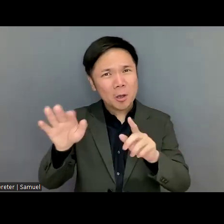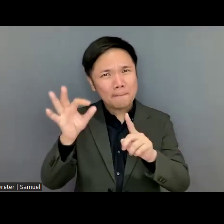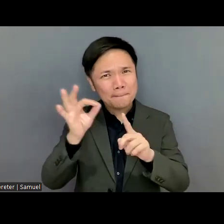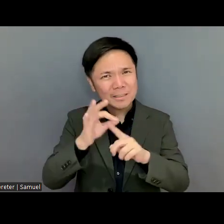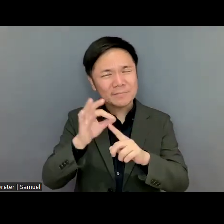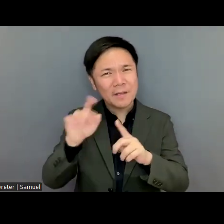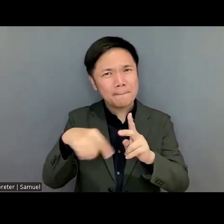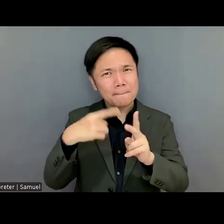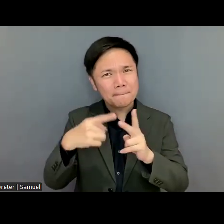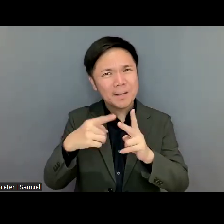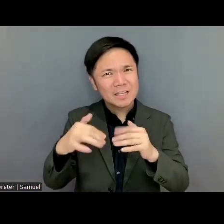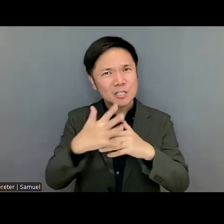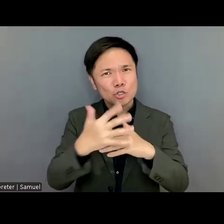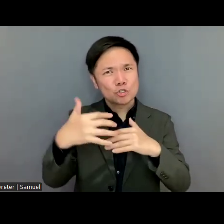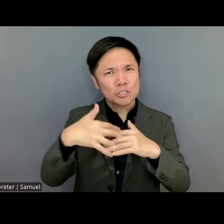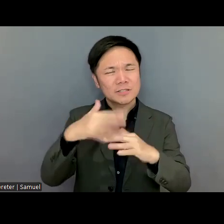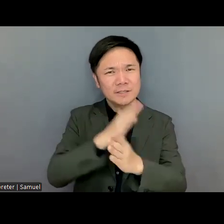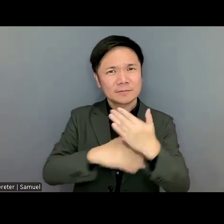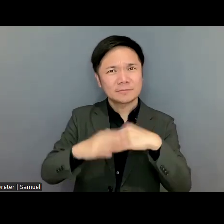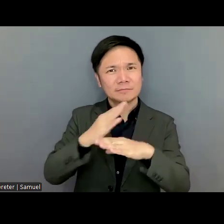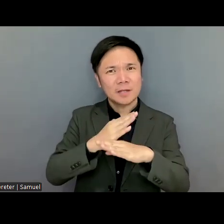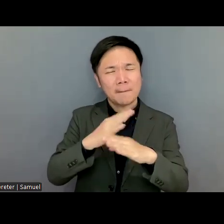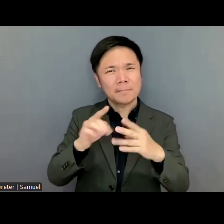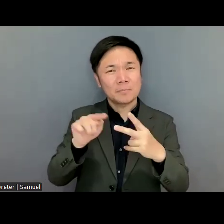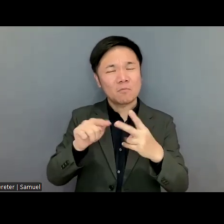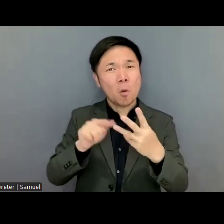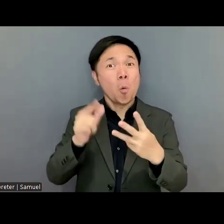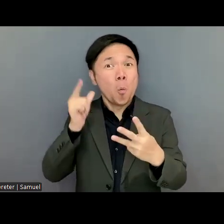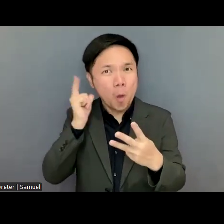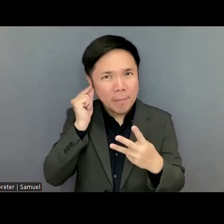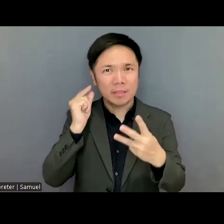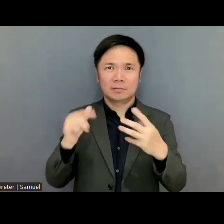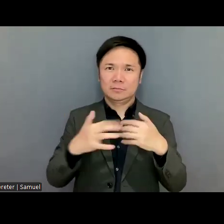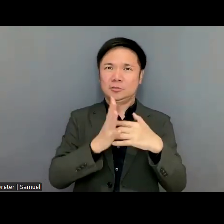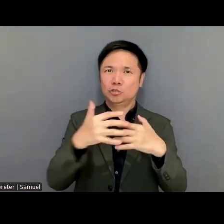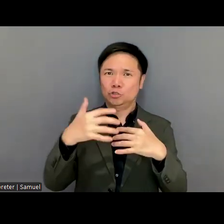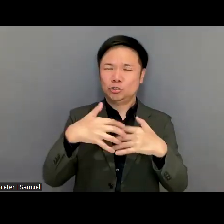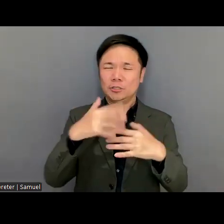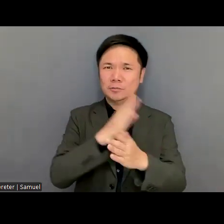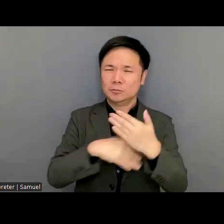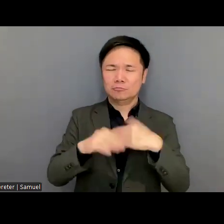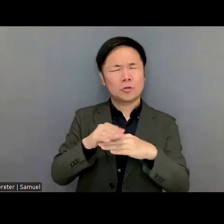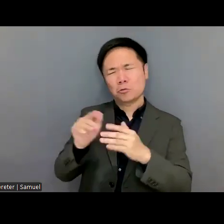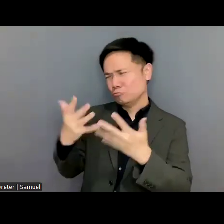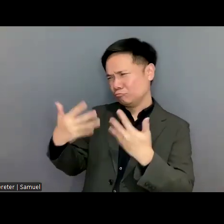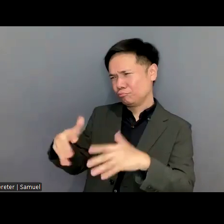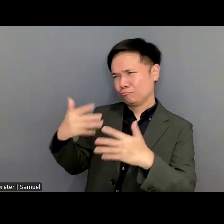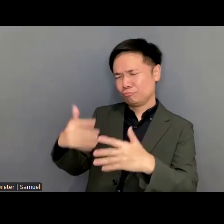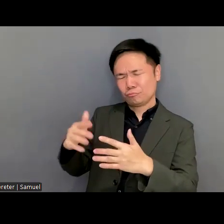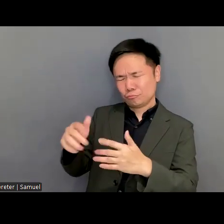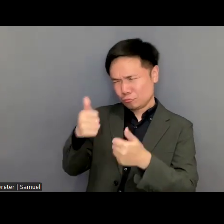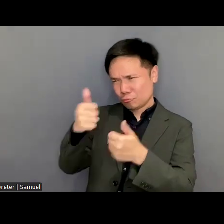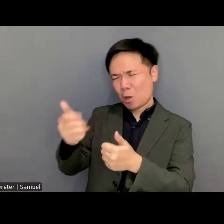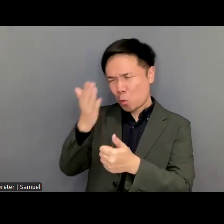especially regarding indigenous persons with disabilities and indigenous women with disabilities, because you have a very extensive experience in gender and